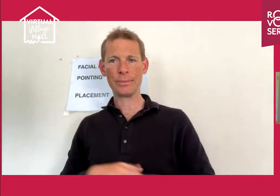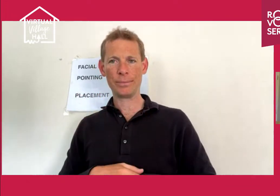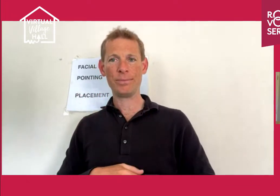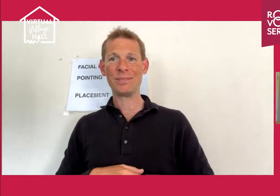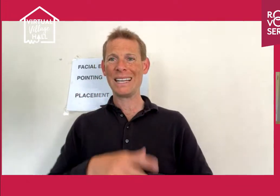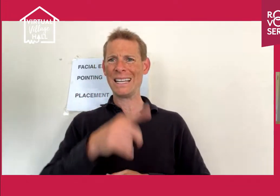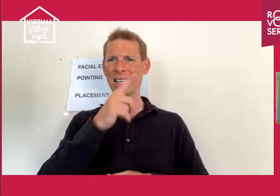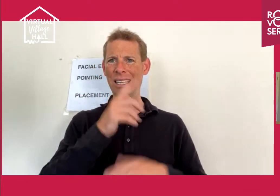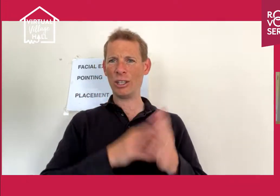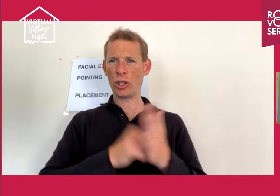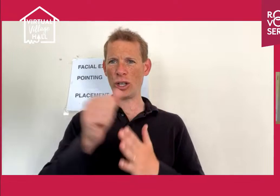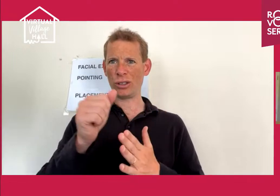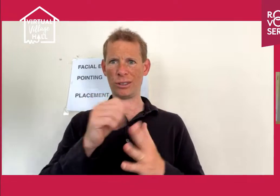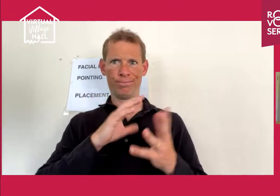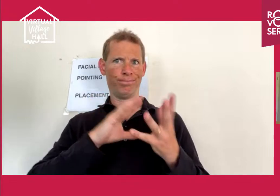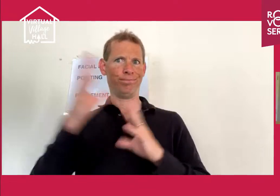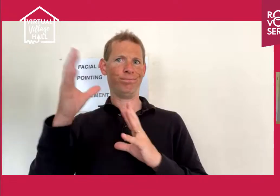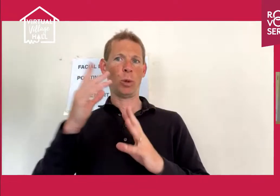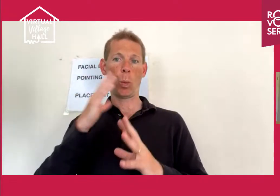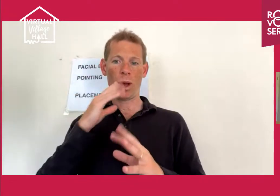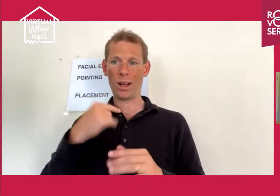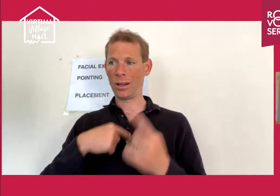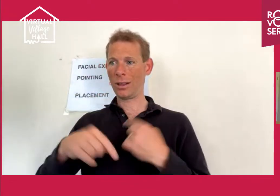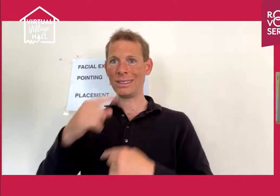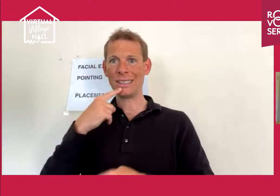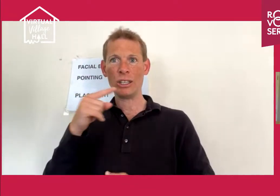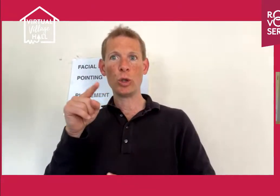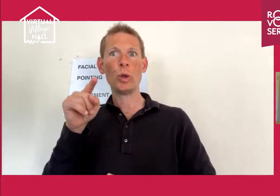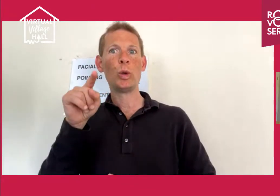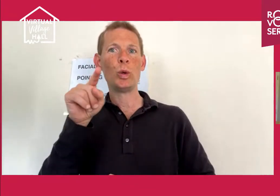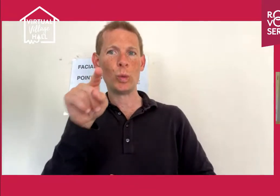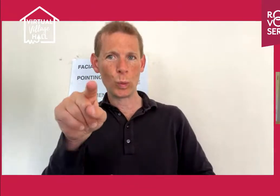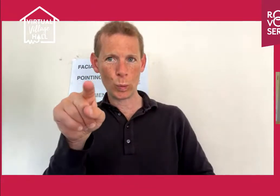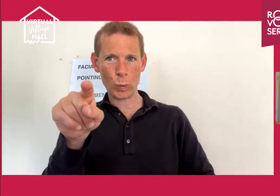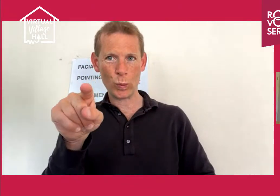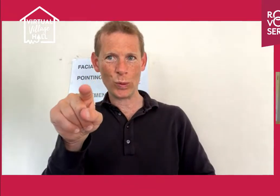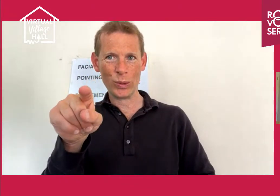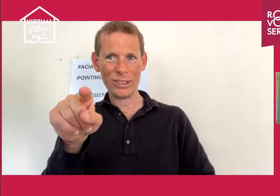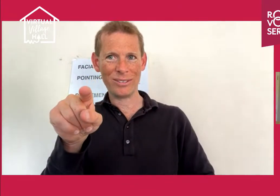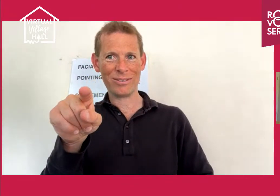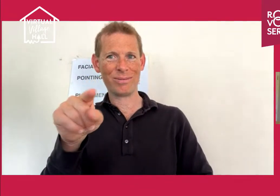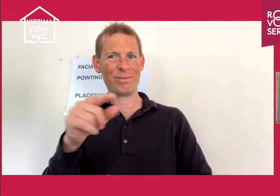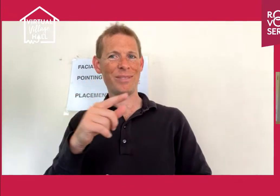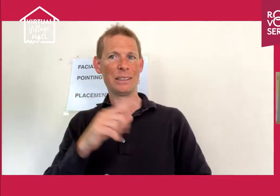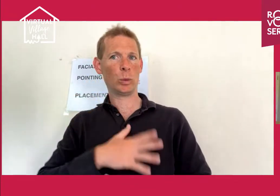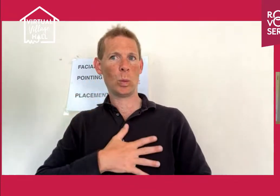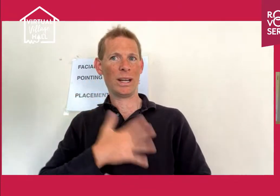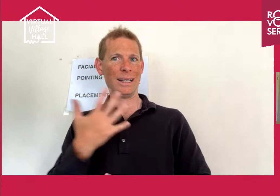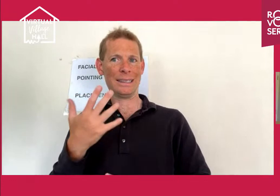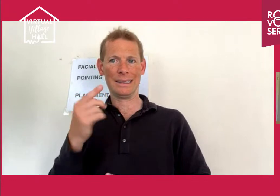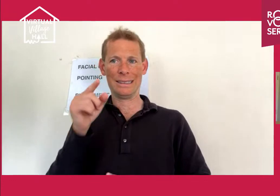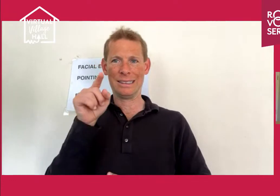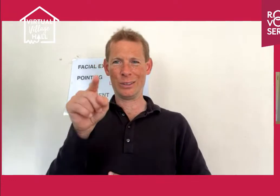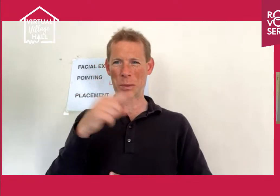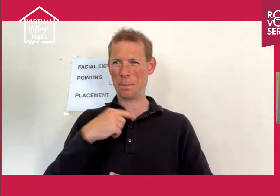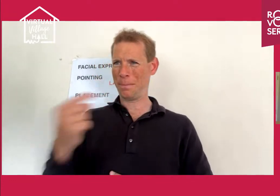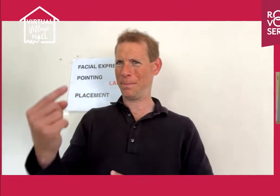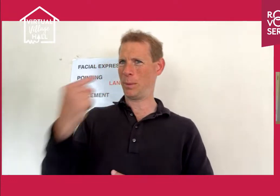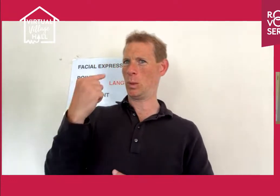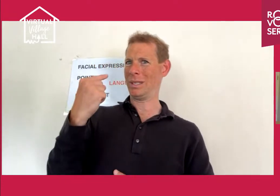very important to do that. In your culture and hearing culture, and when I'm pointing to you, some people don't like